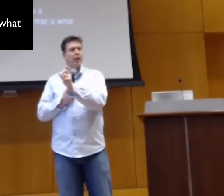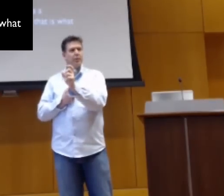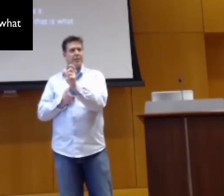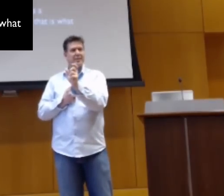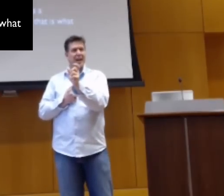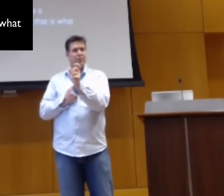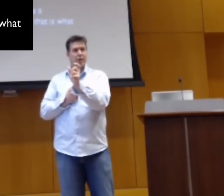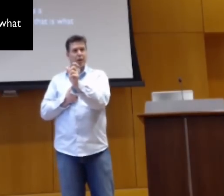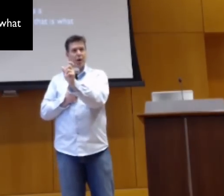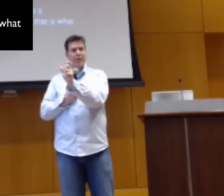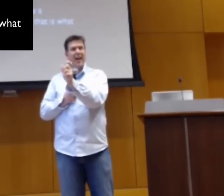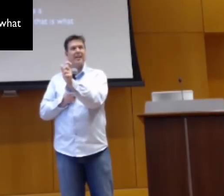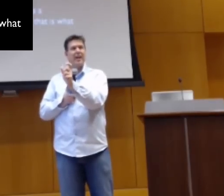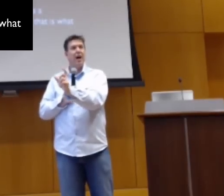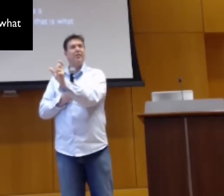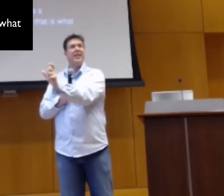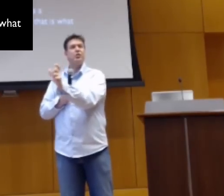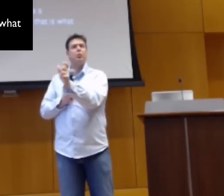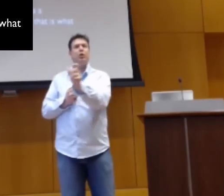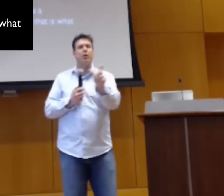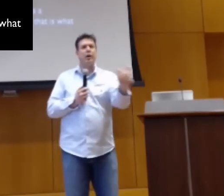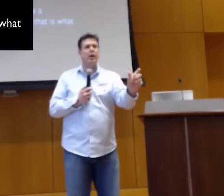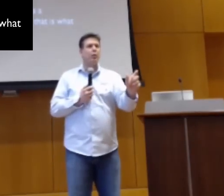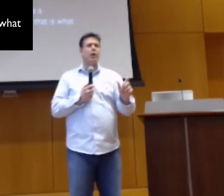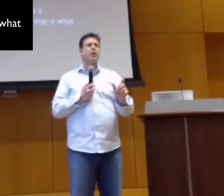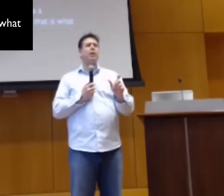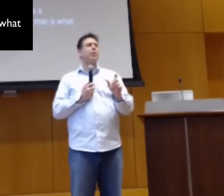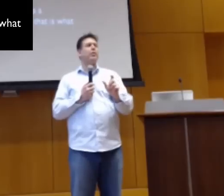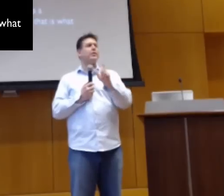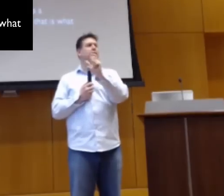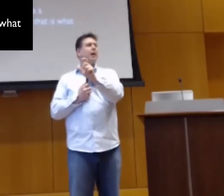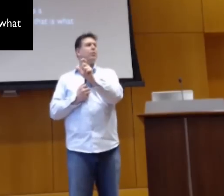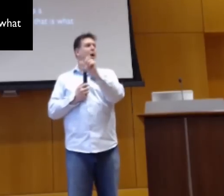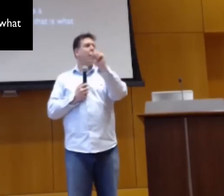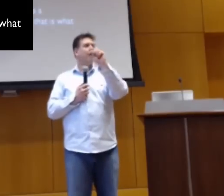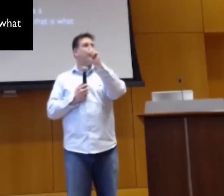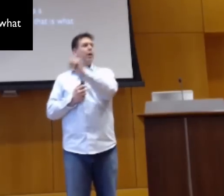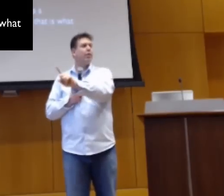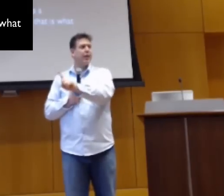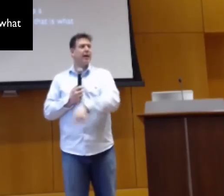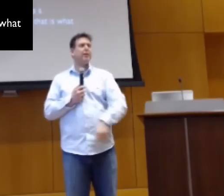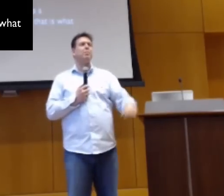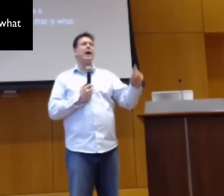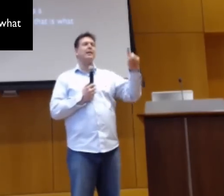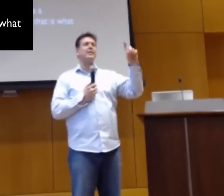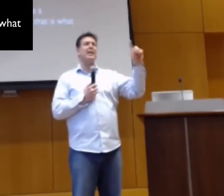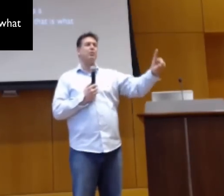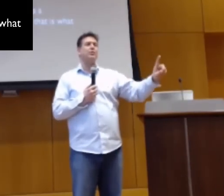talking about the sounds that are at the ending of each word. We're not talking about the sound of one thing impacting the sound